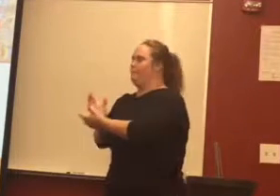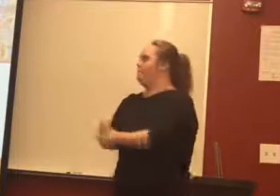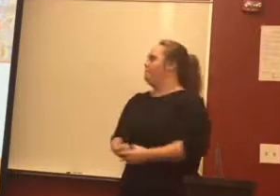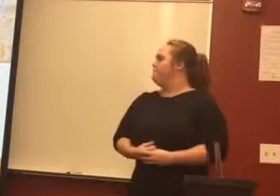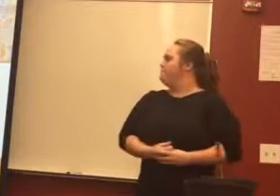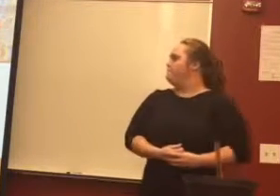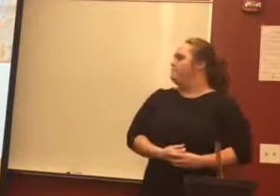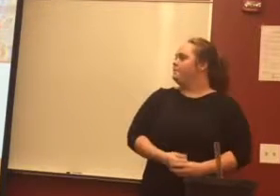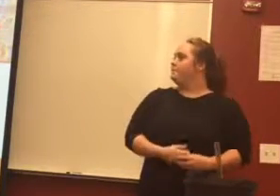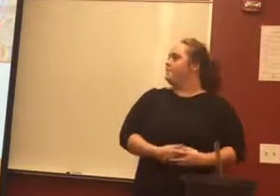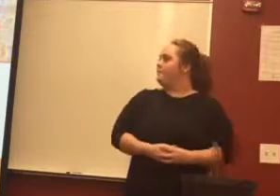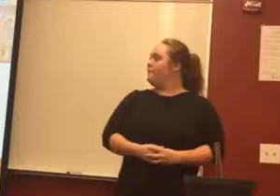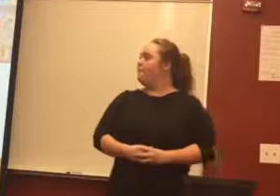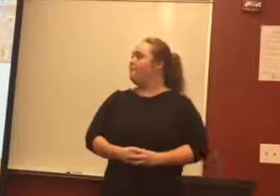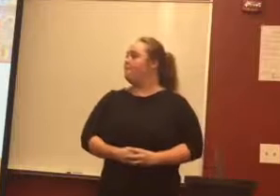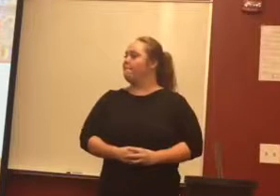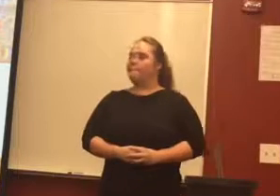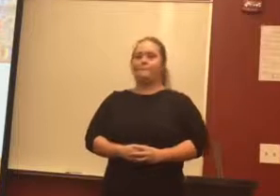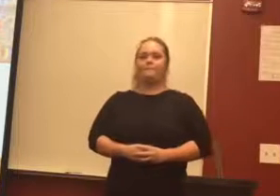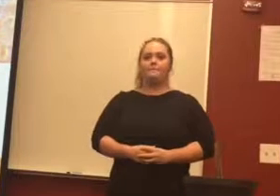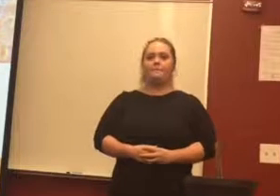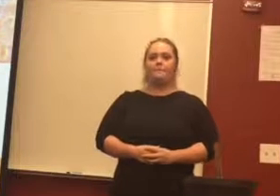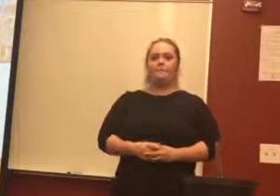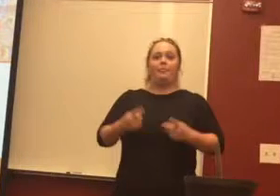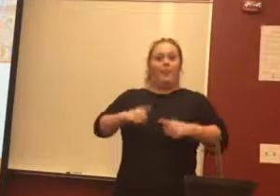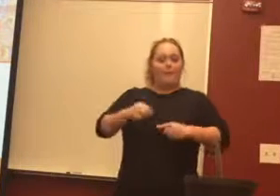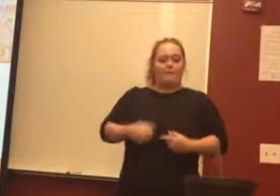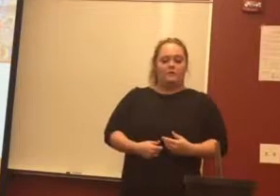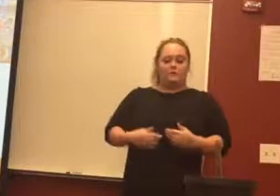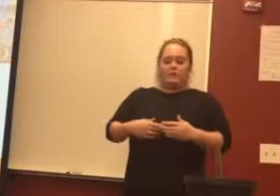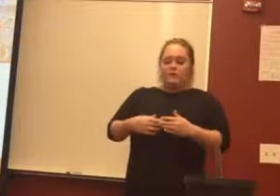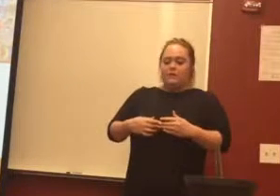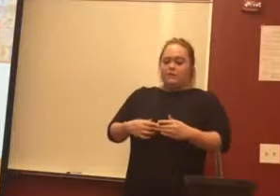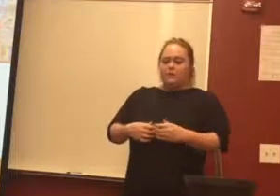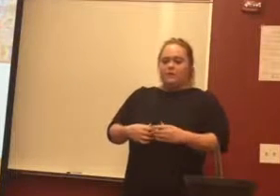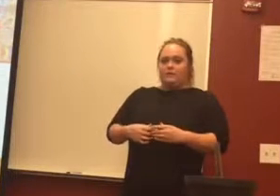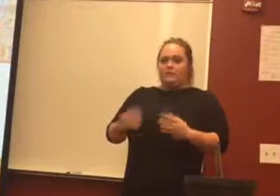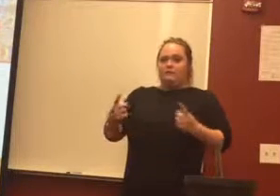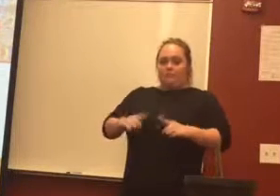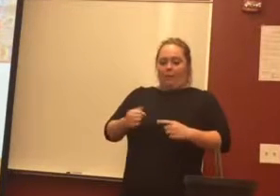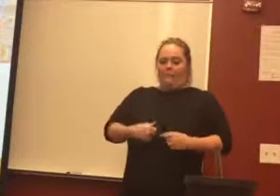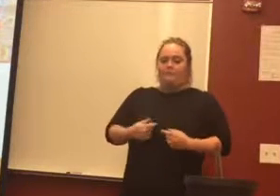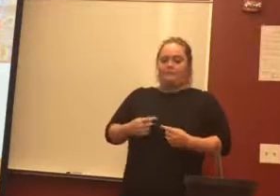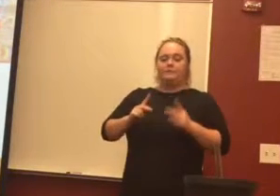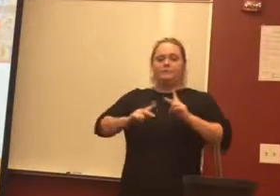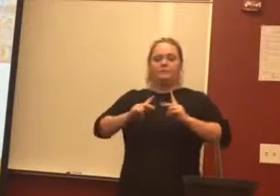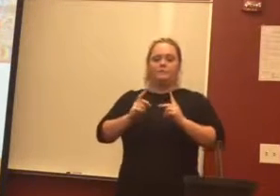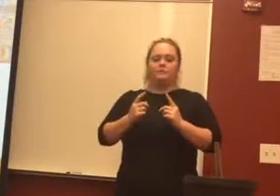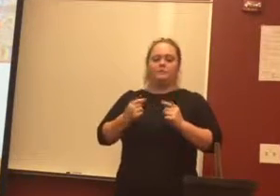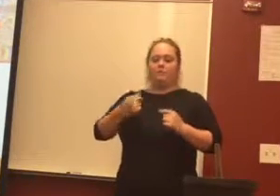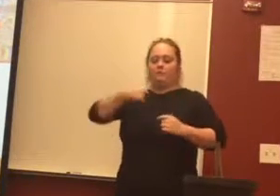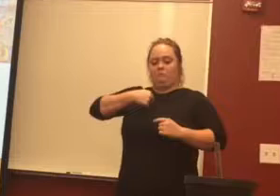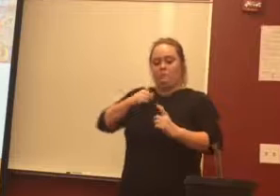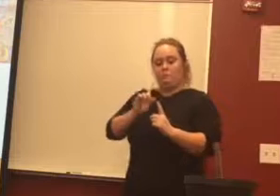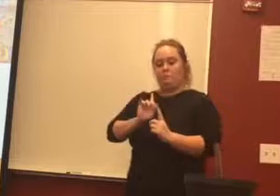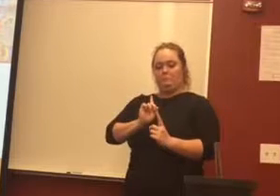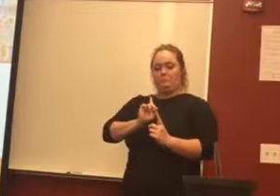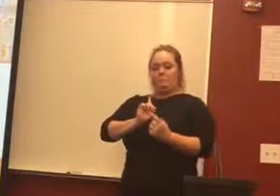So if you leave like this amount of space in between you and the person in front of you, people will just walk in front of you. Because if you're